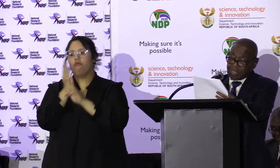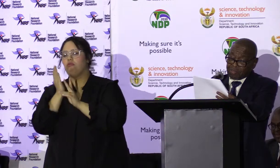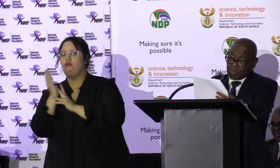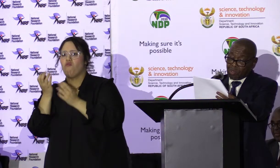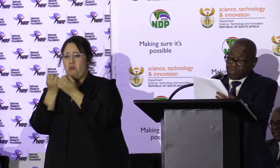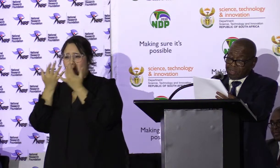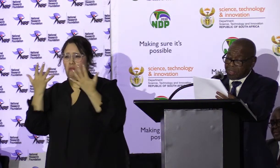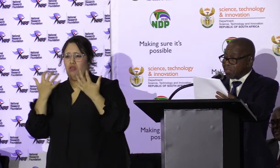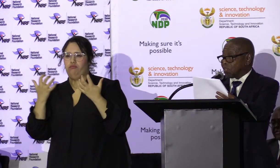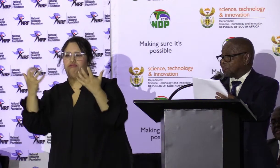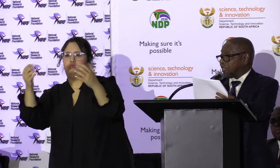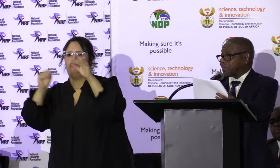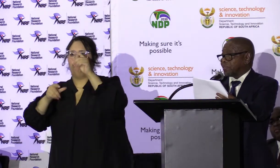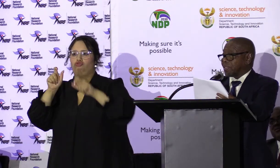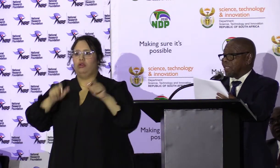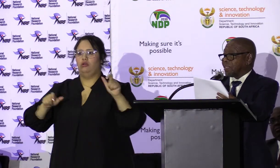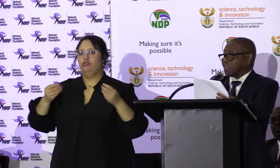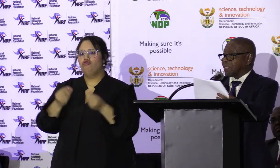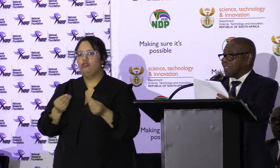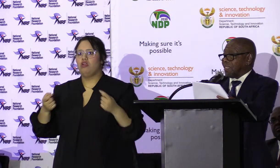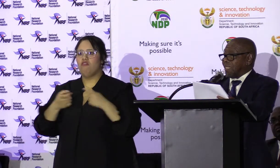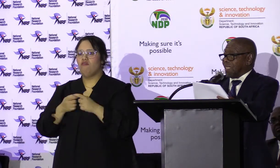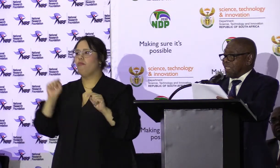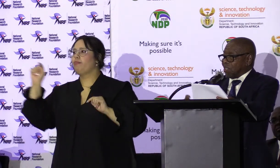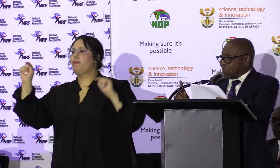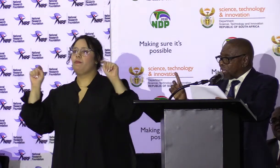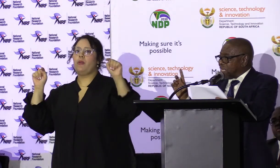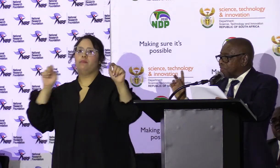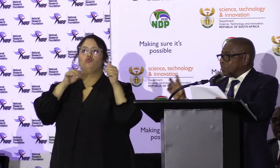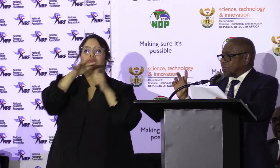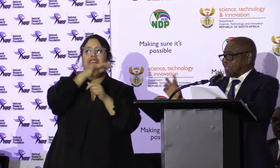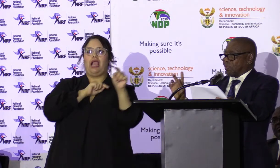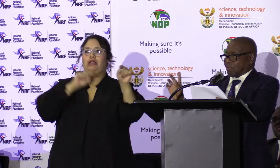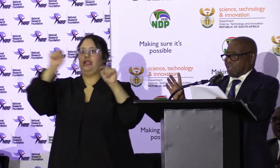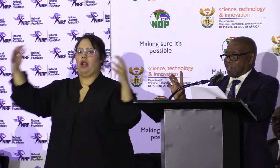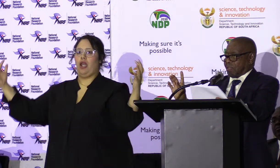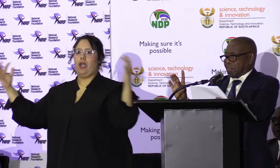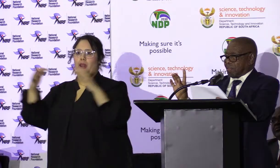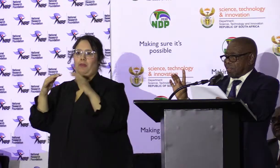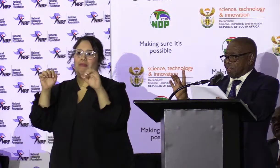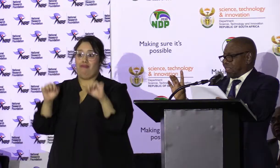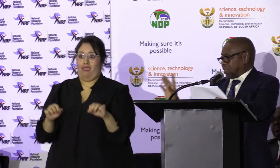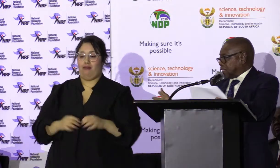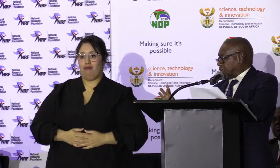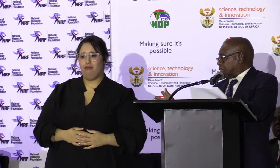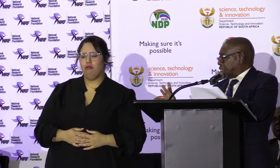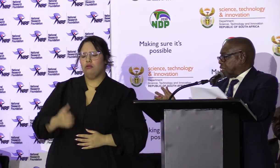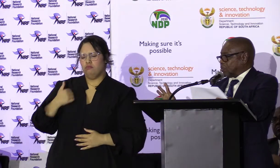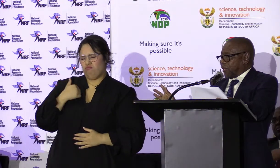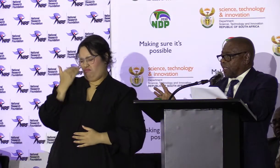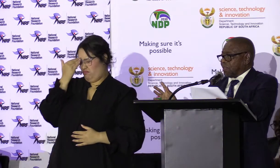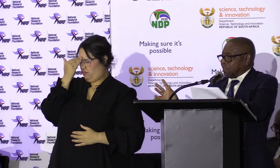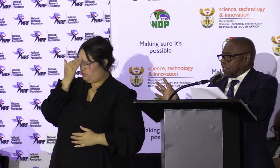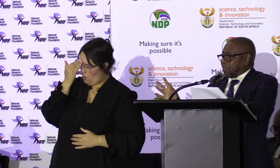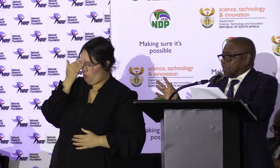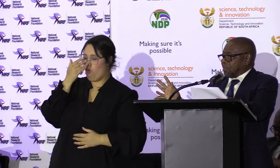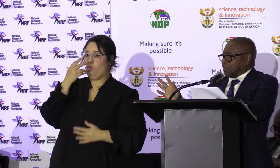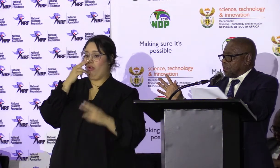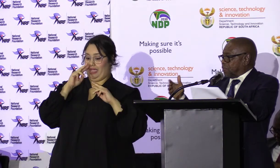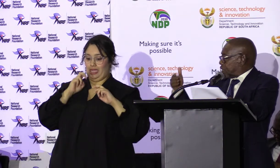of children from all sections of our society. You know, I have no doubt, as researchers as